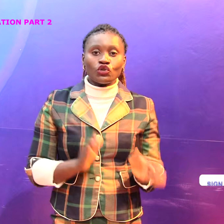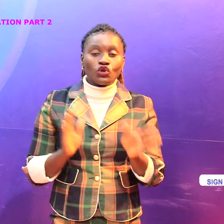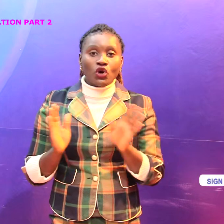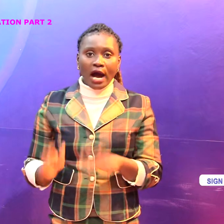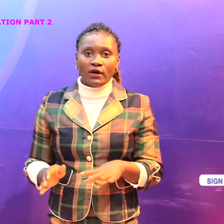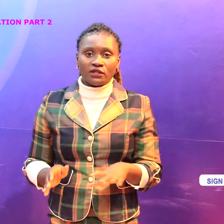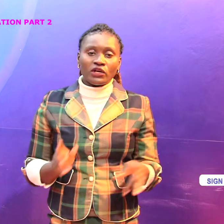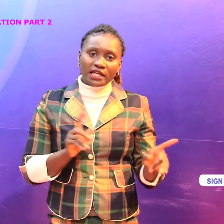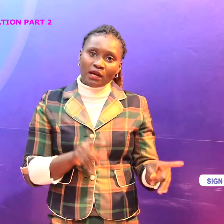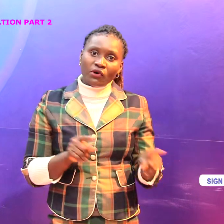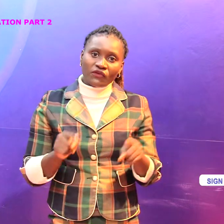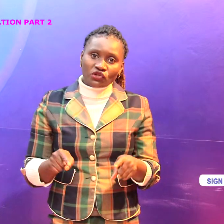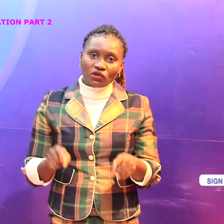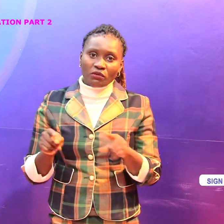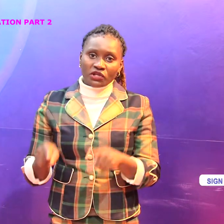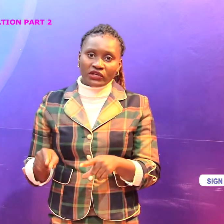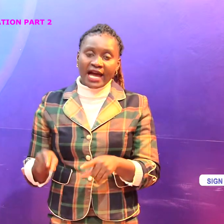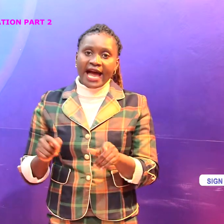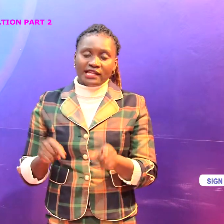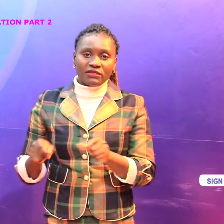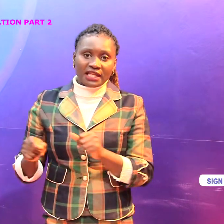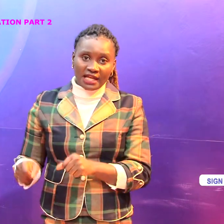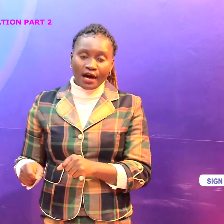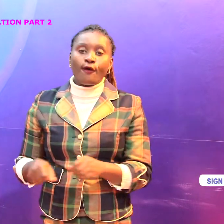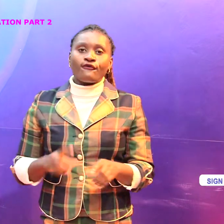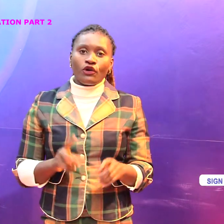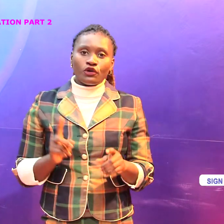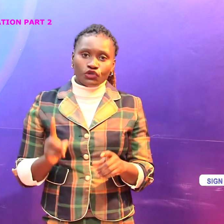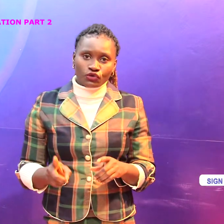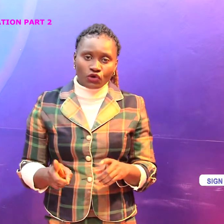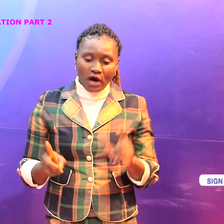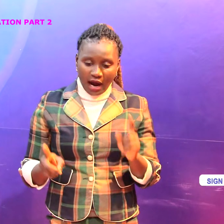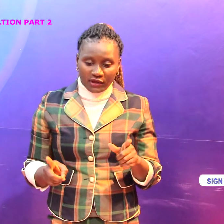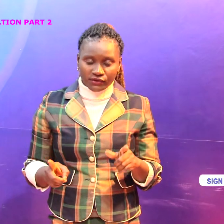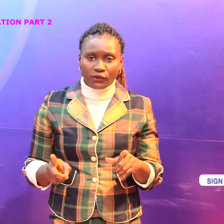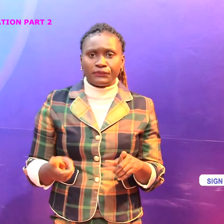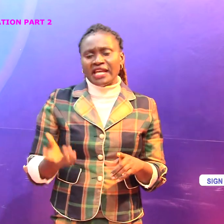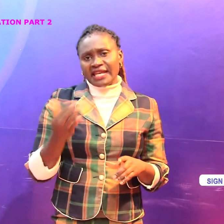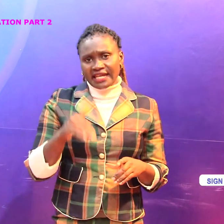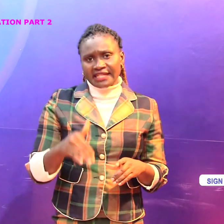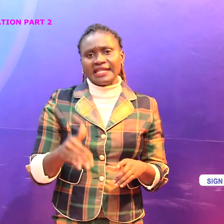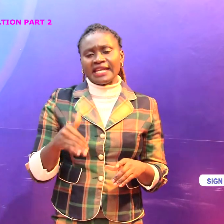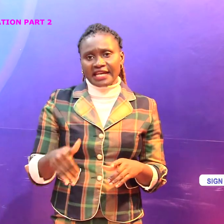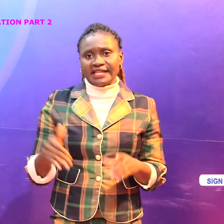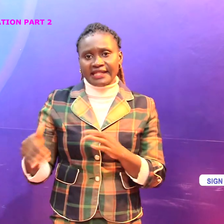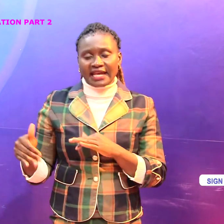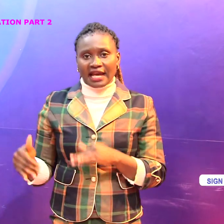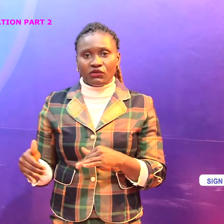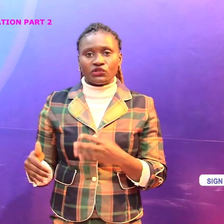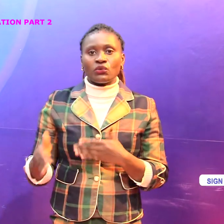2 hours. So the provincial commissioner has been here for 2 hours. So in Kenya Sign Language, so we